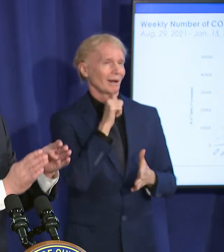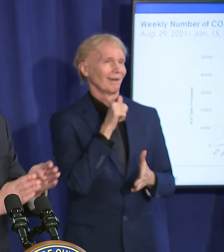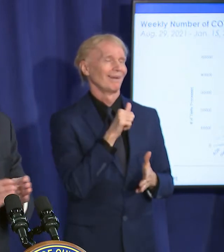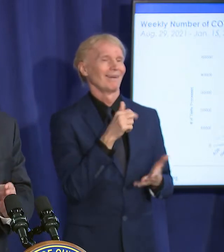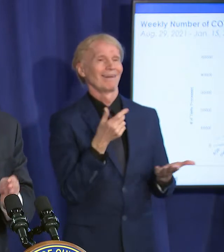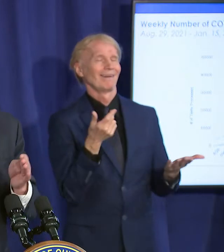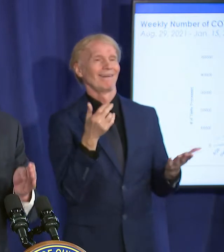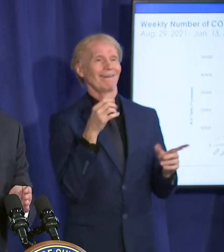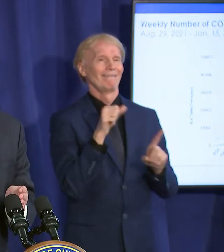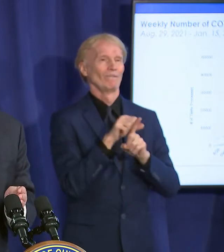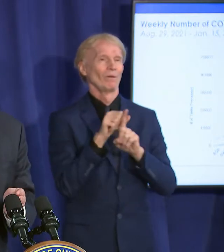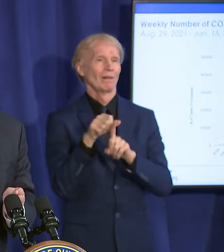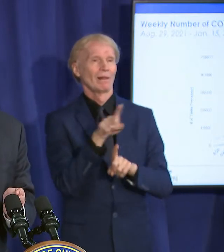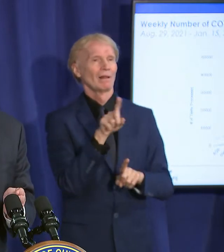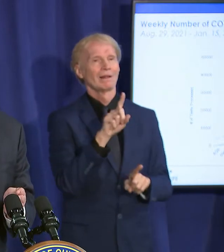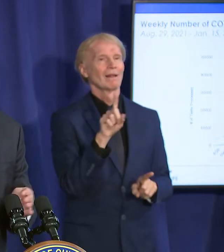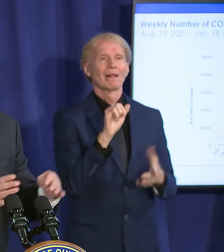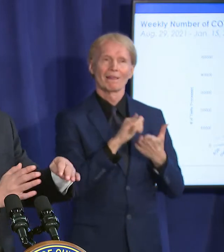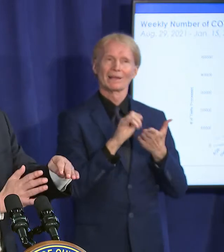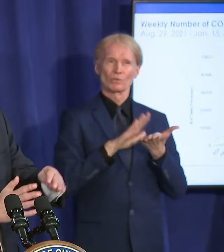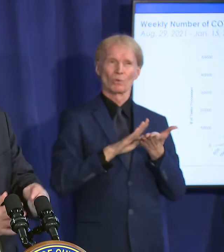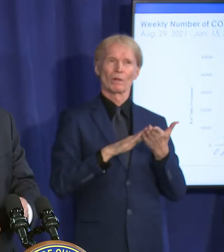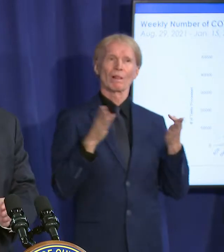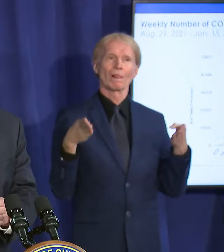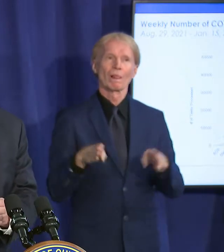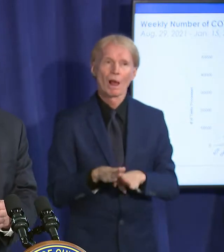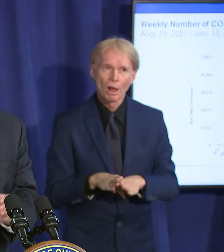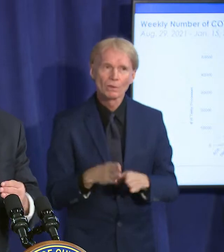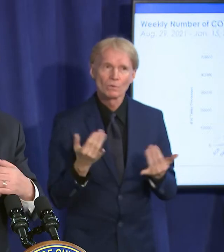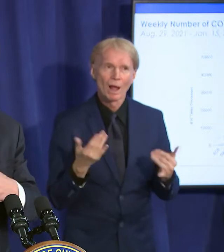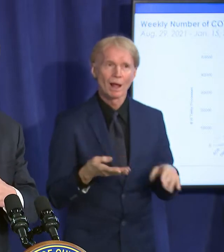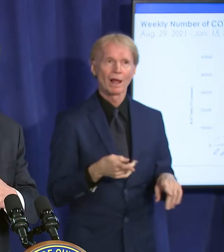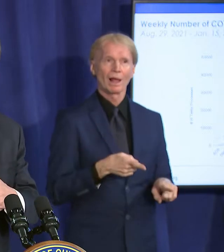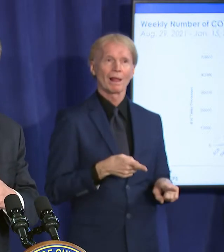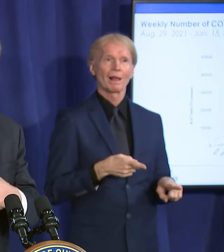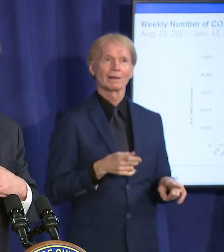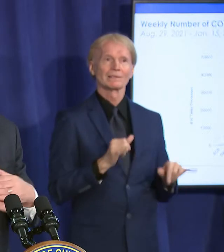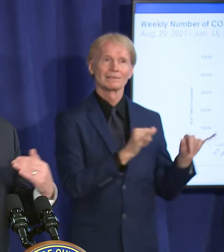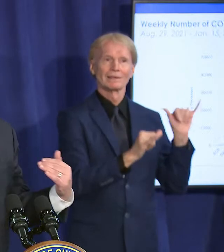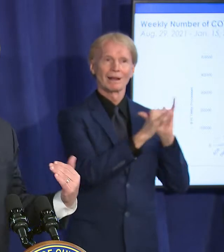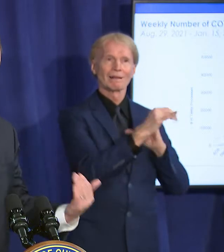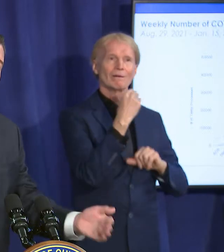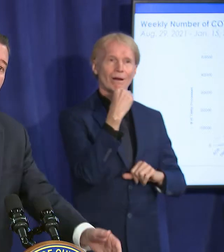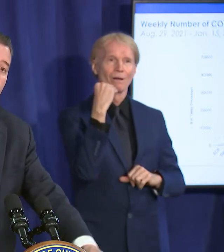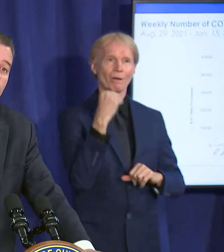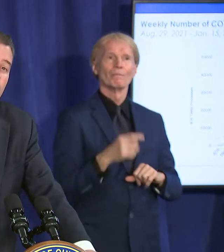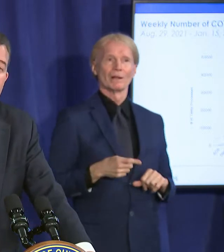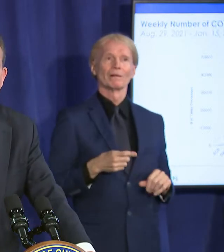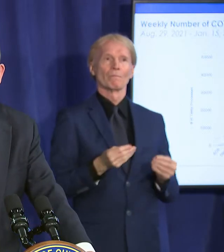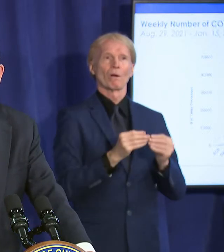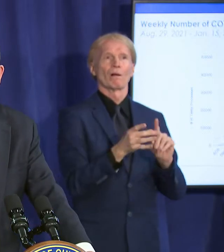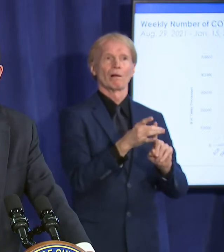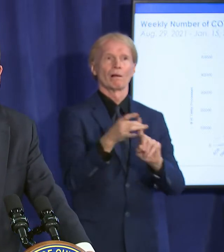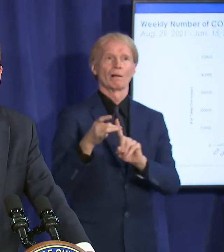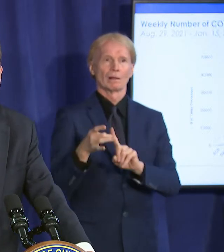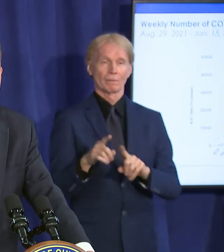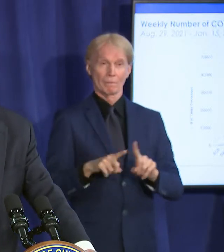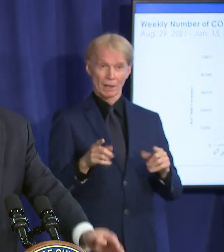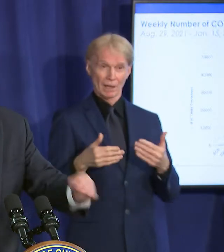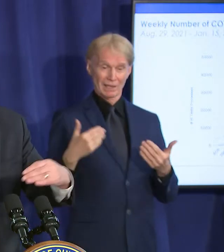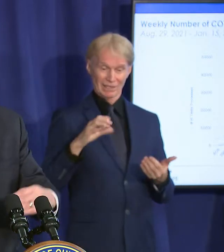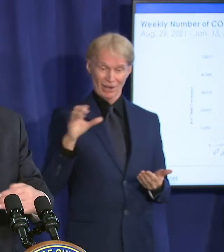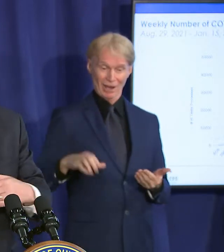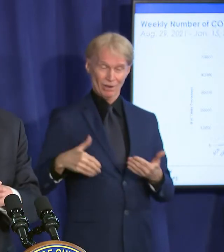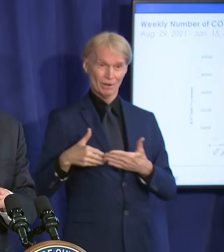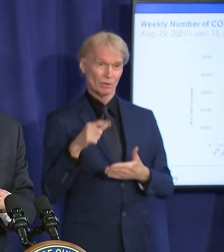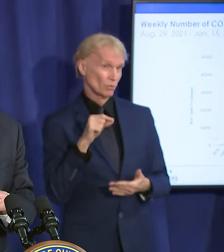those cases came in as the schools were closed. Even with that, the positivity rate, when the city was close to 20%,